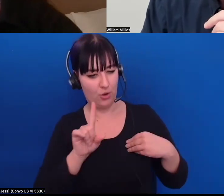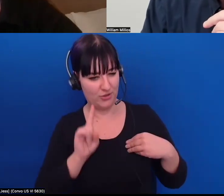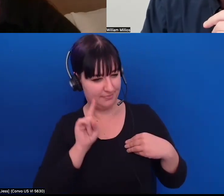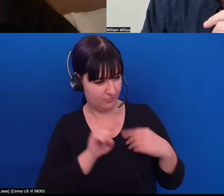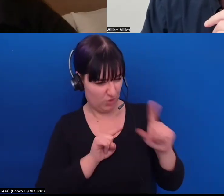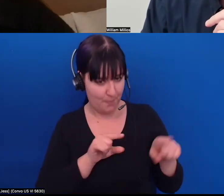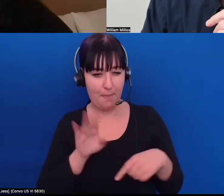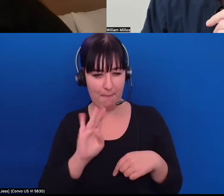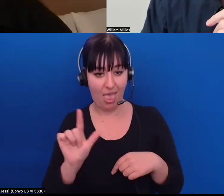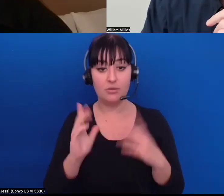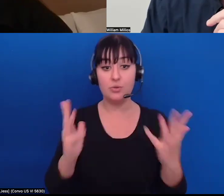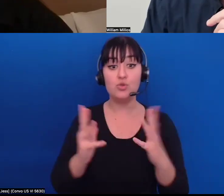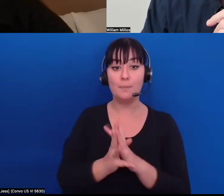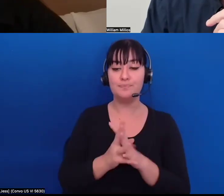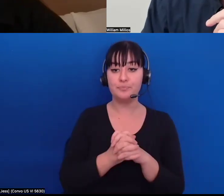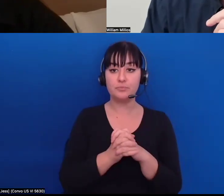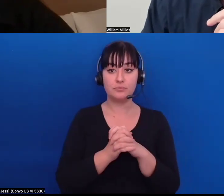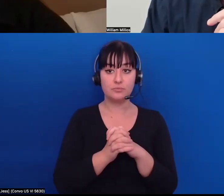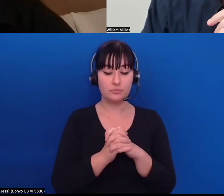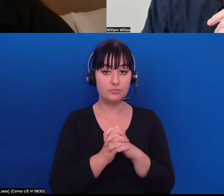Okay. So